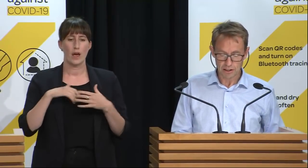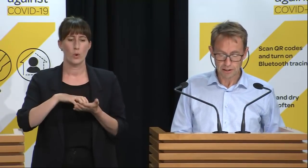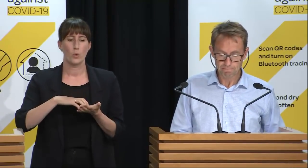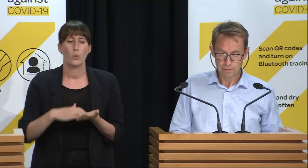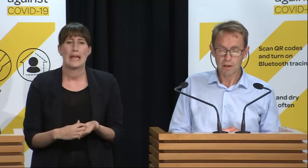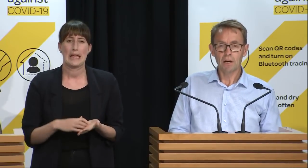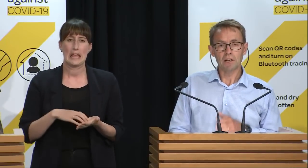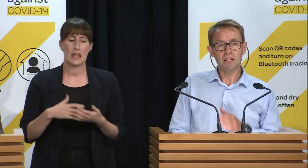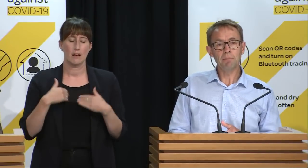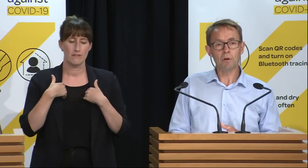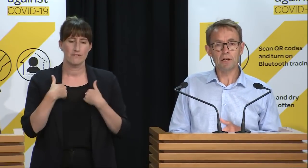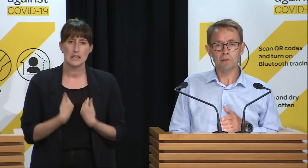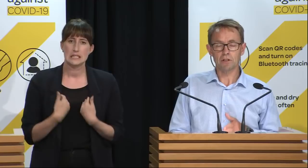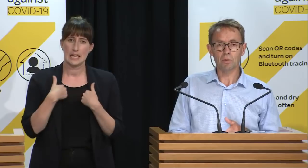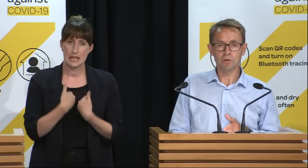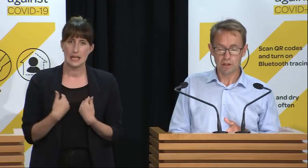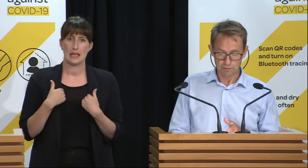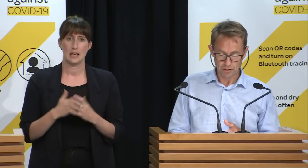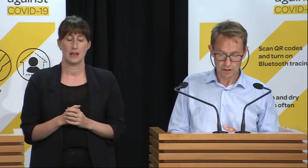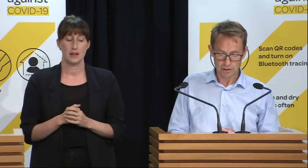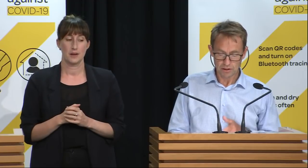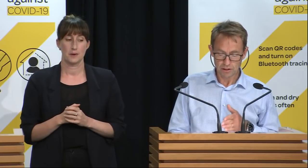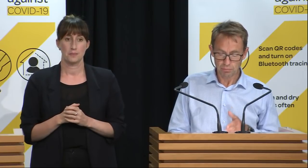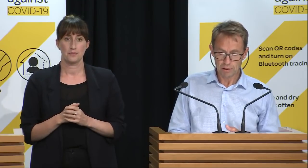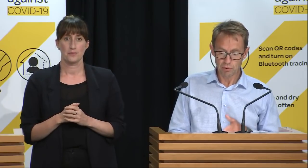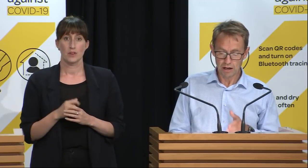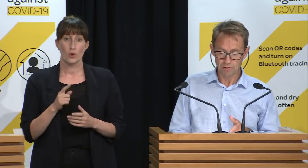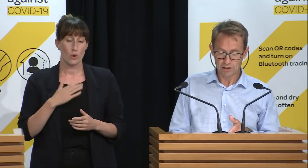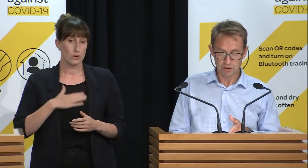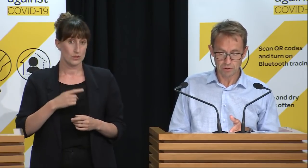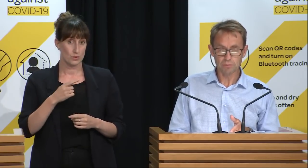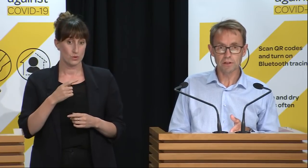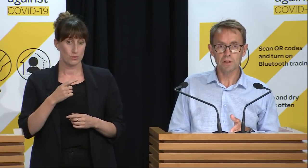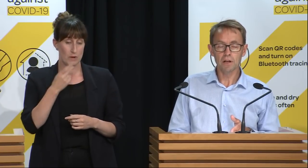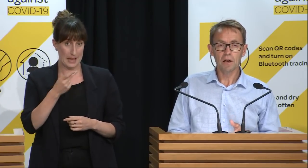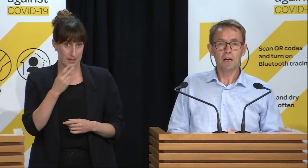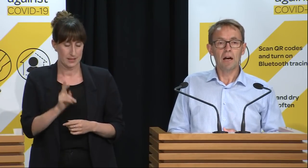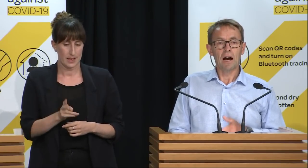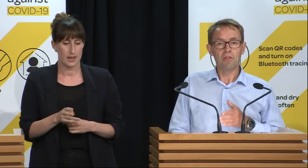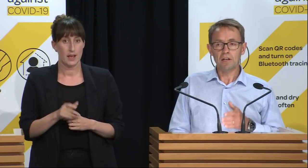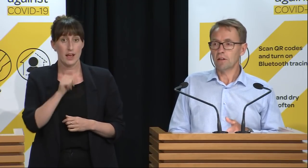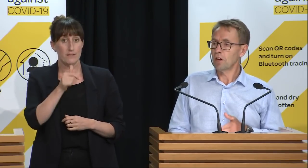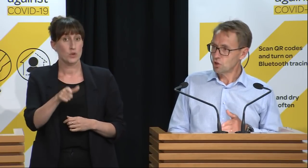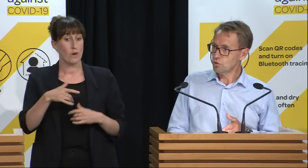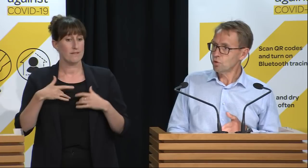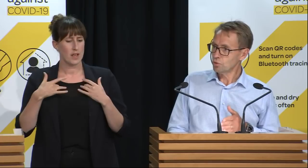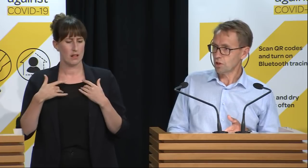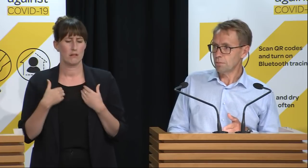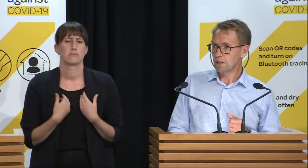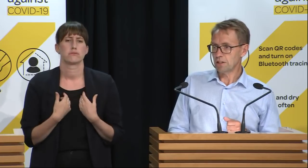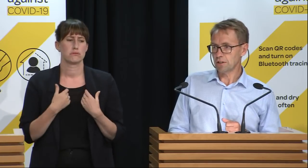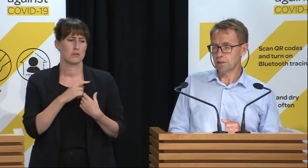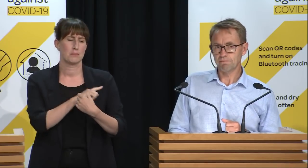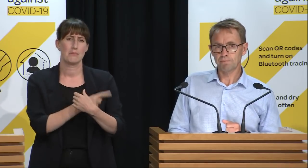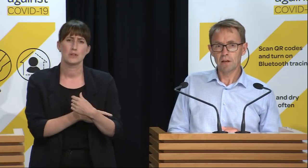and fatigue. And a key point here is, and I want to re-emphasise this, is that people have these symptoms, then they should also